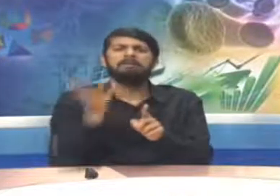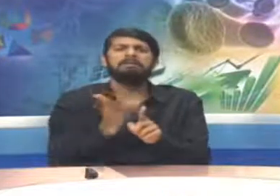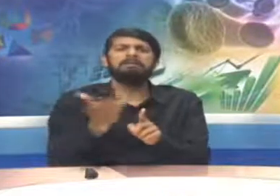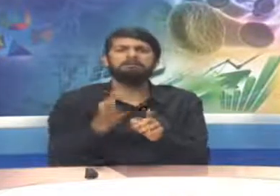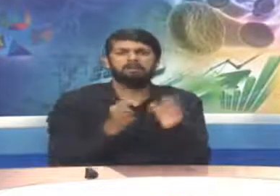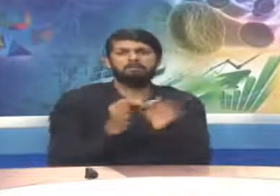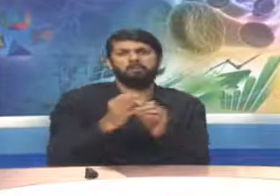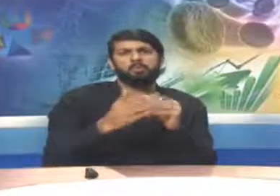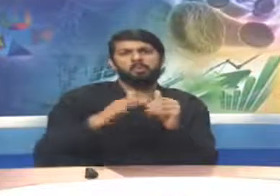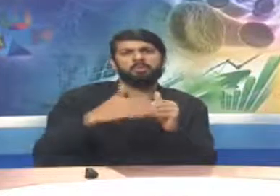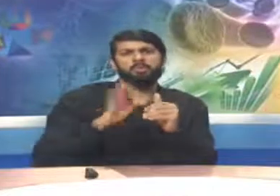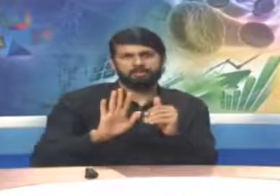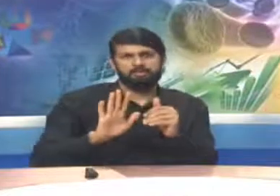Marxism.